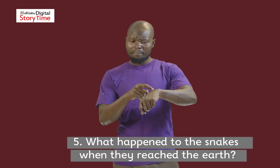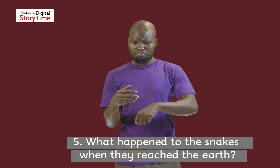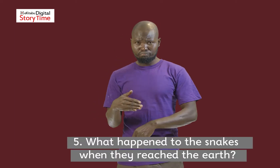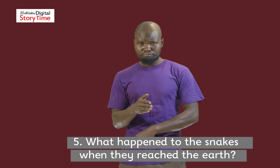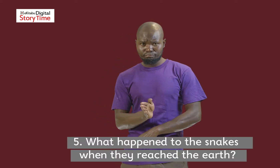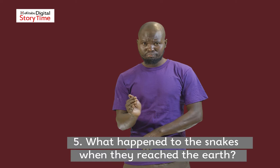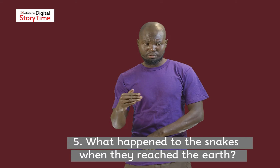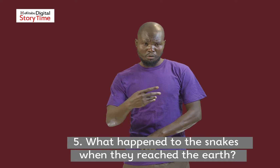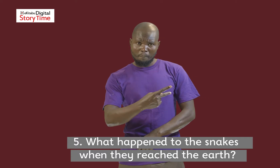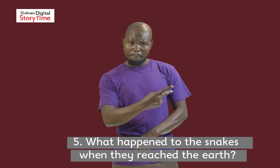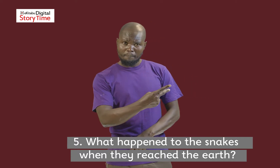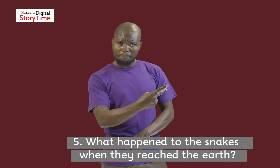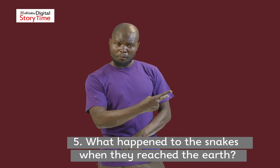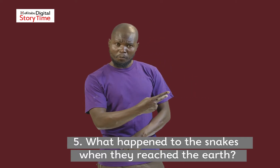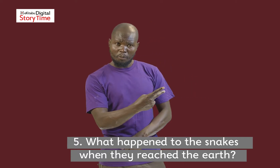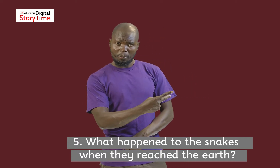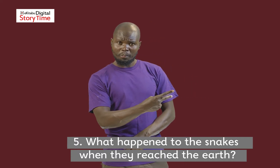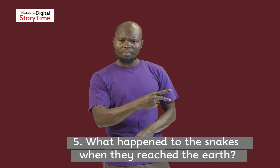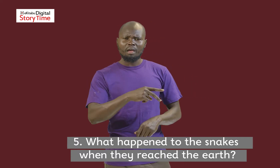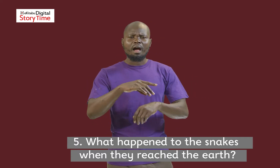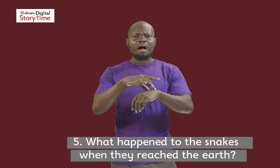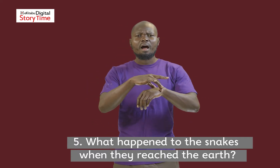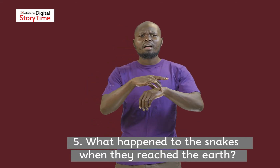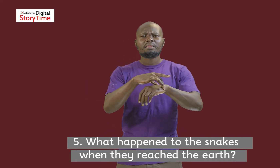What happened to the snakes when they reached the earth?